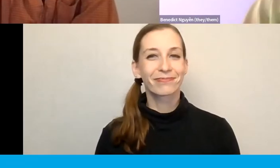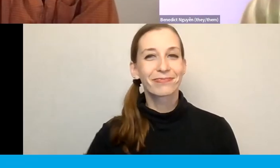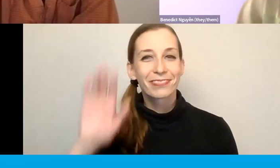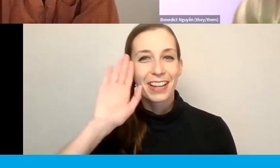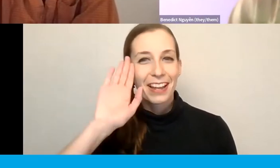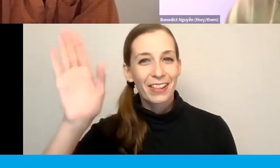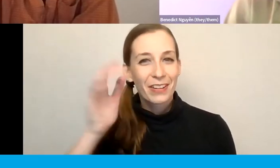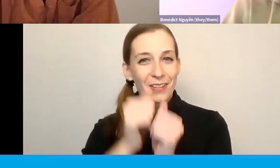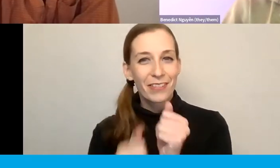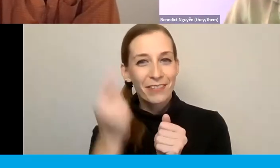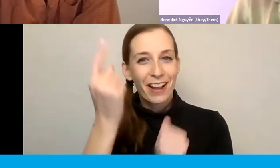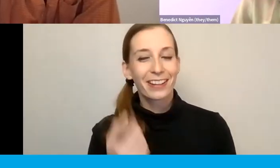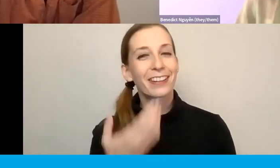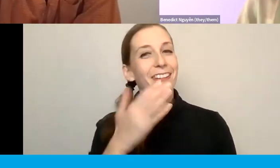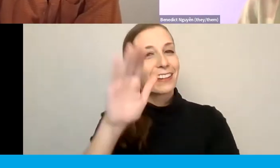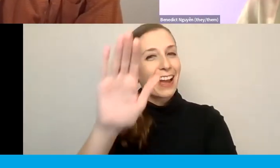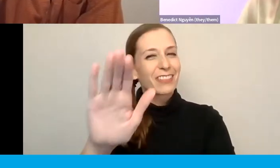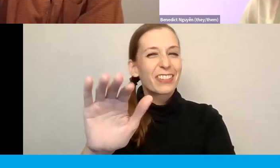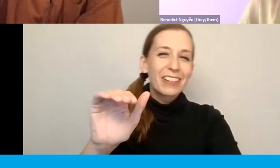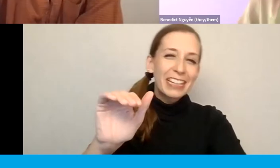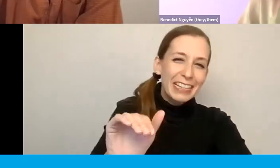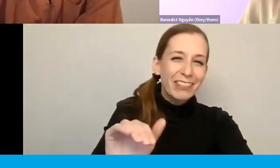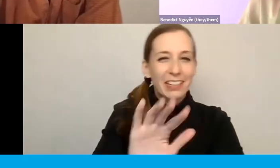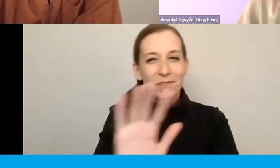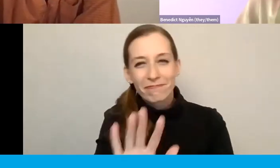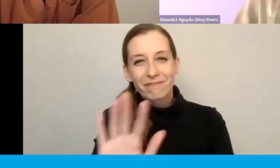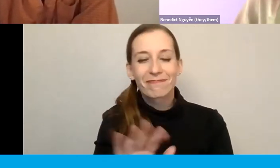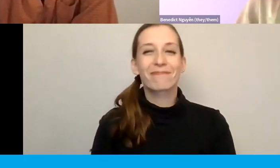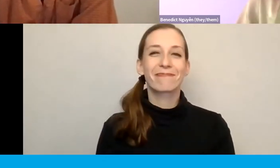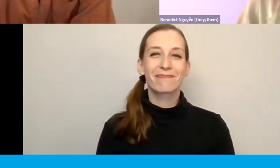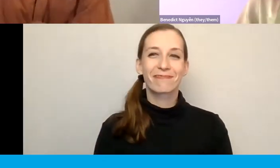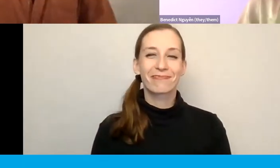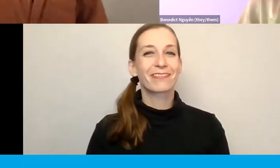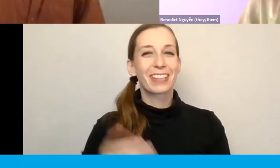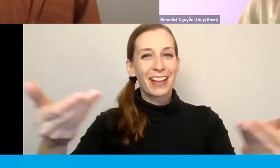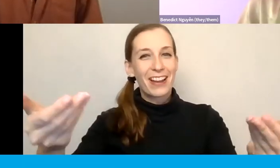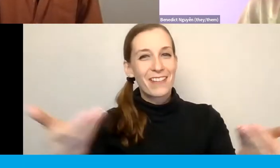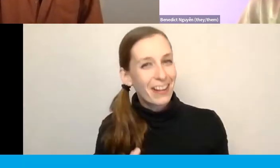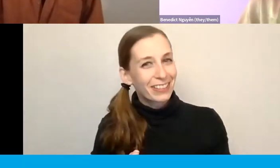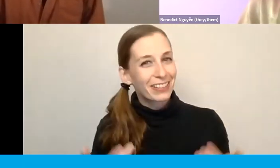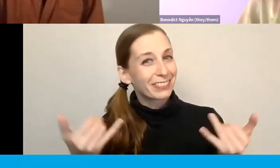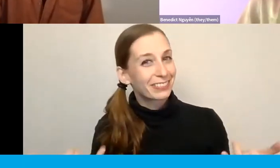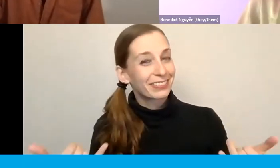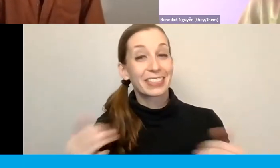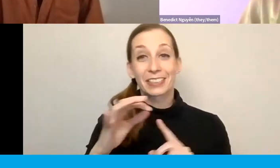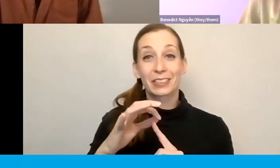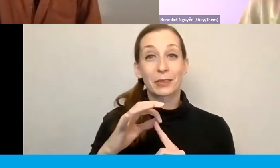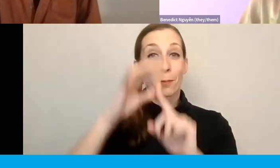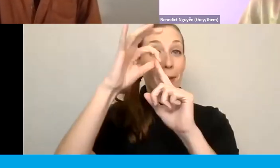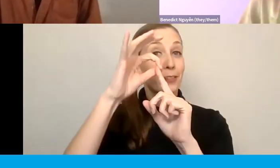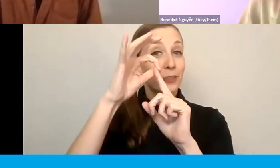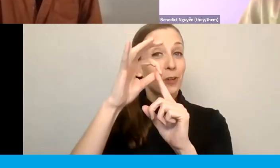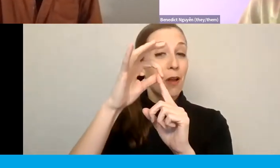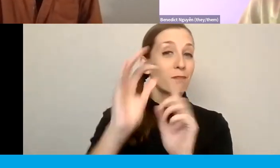Hi everyone. Good afternoon, evening. Welcome to this special talk that we're